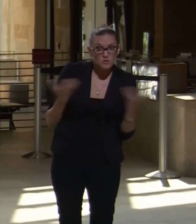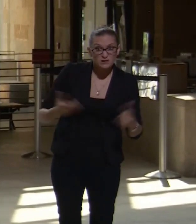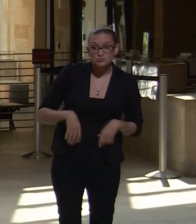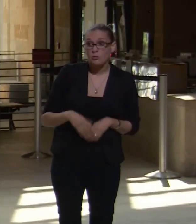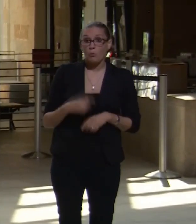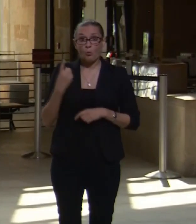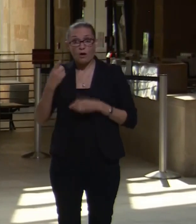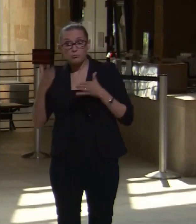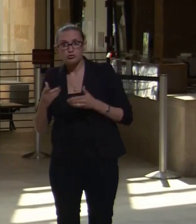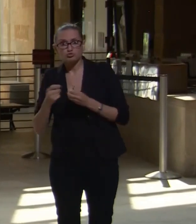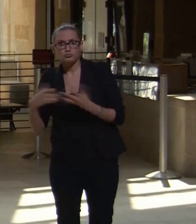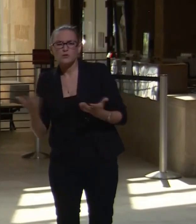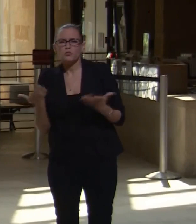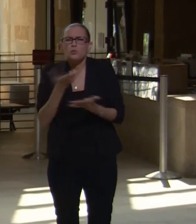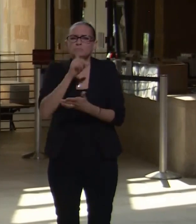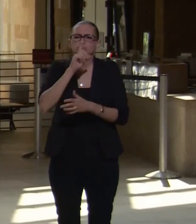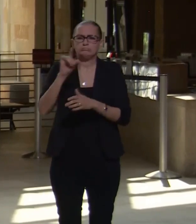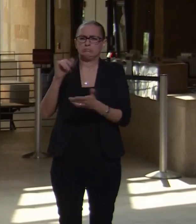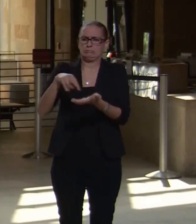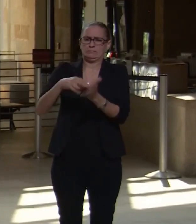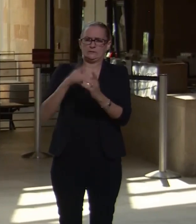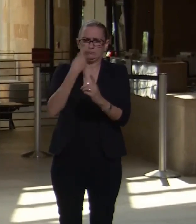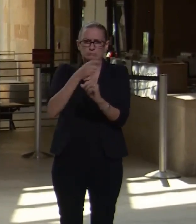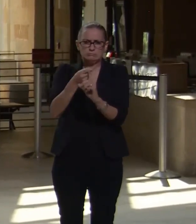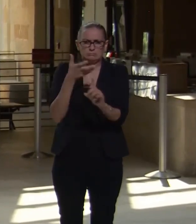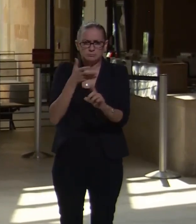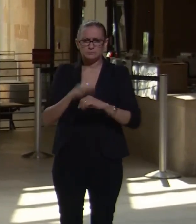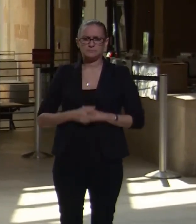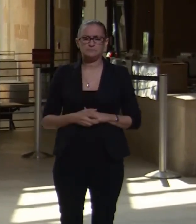one person, what does that actually mean?